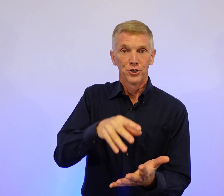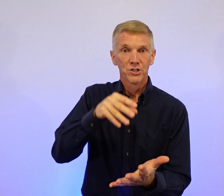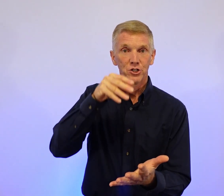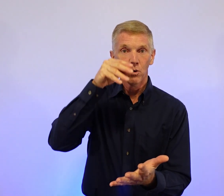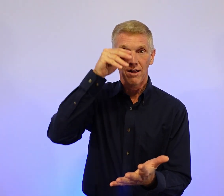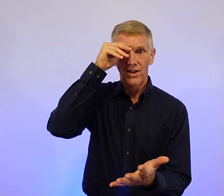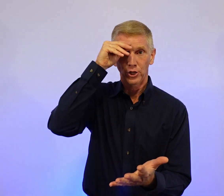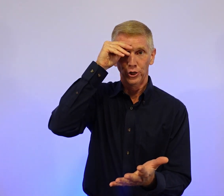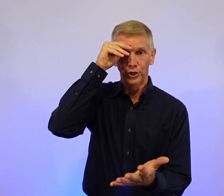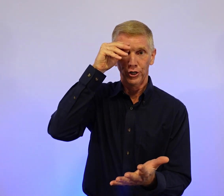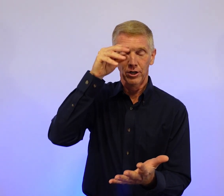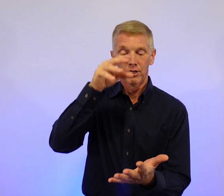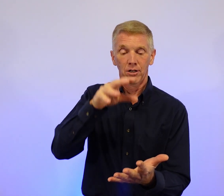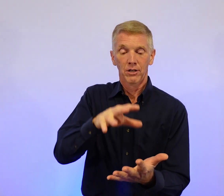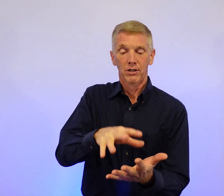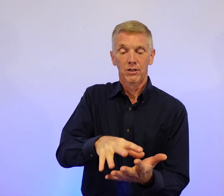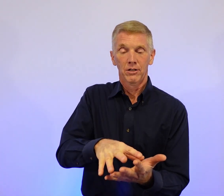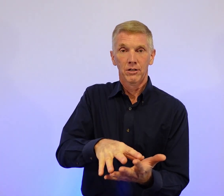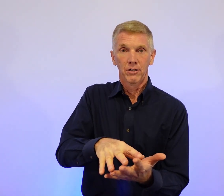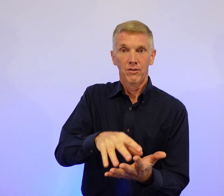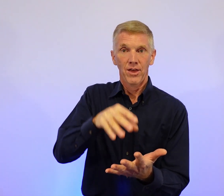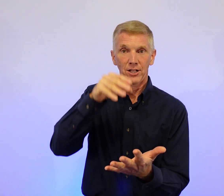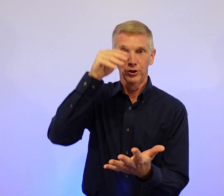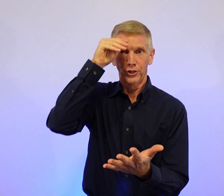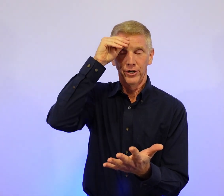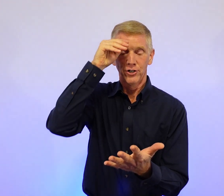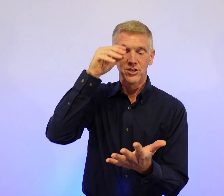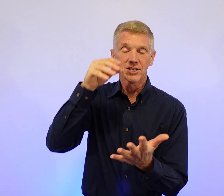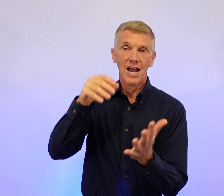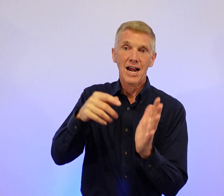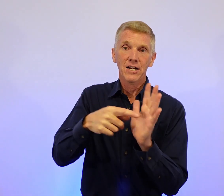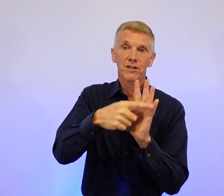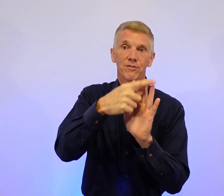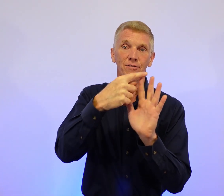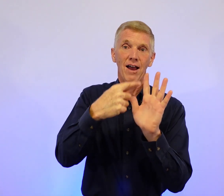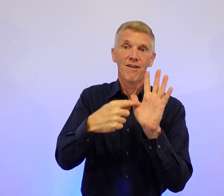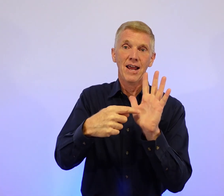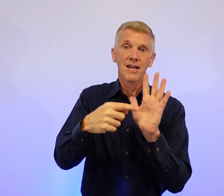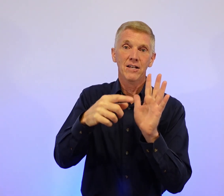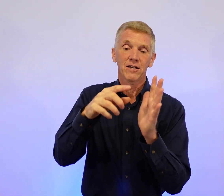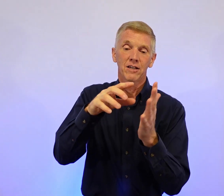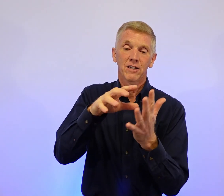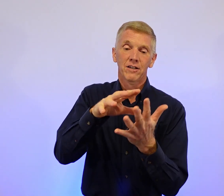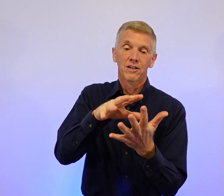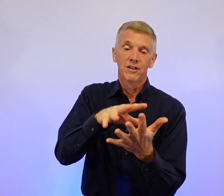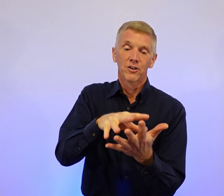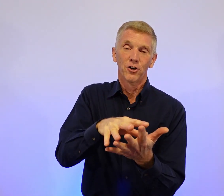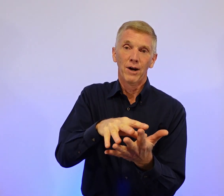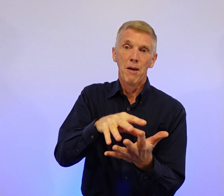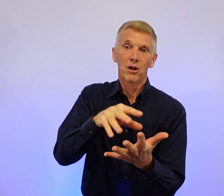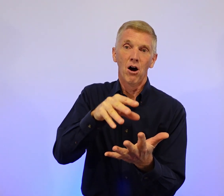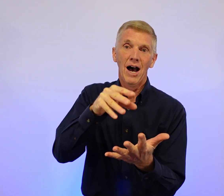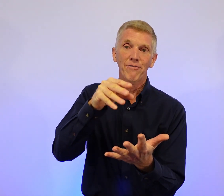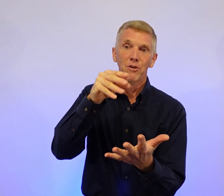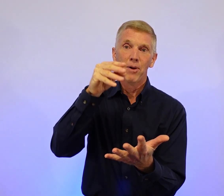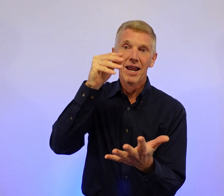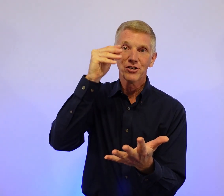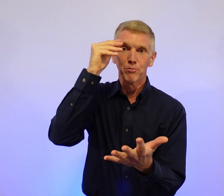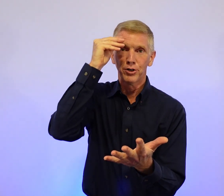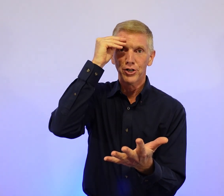Students do what? They learn. They learn. Here's the sign, 5-hand. Grab it off the page and put it in your